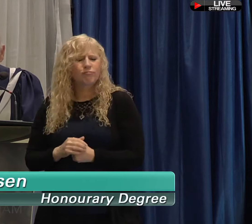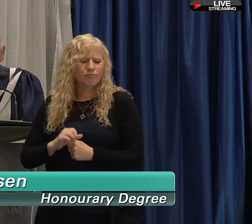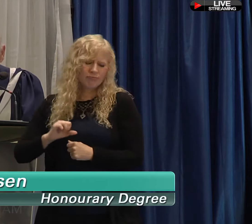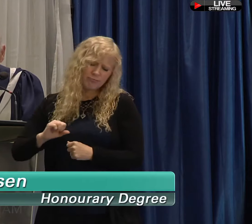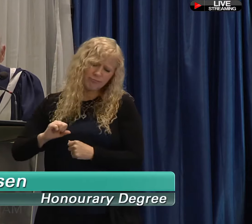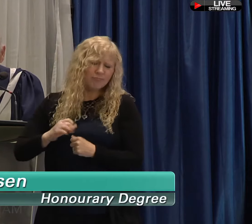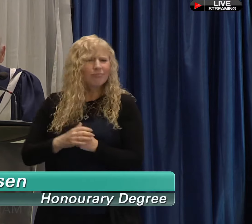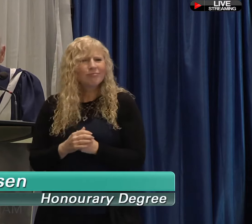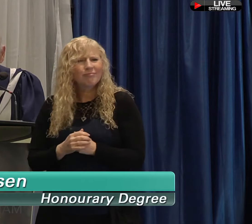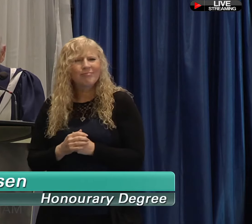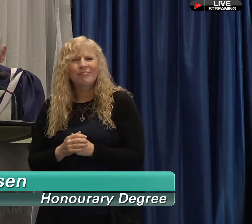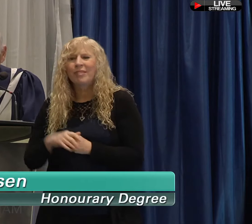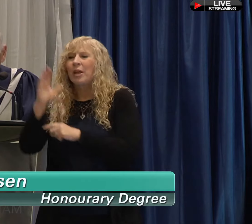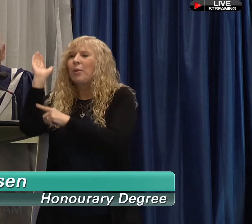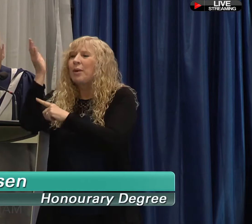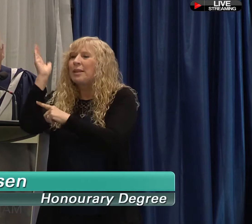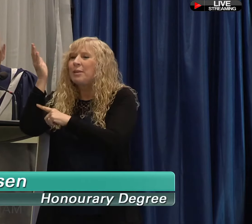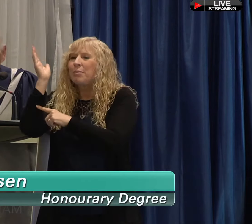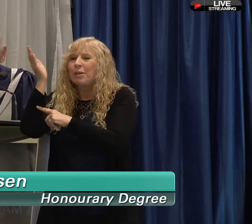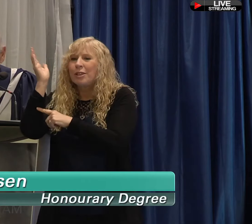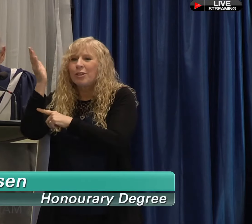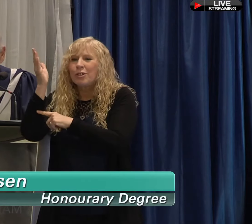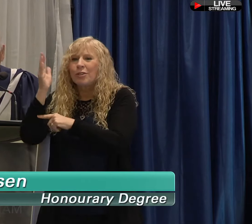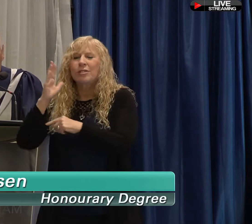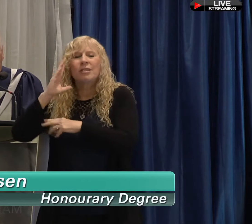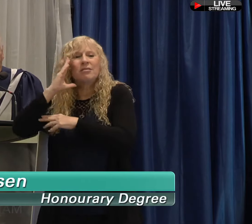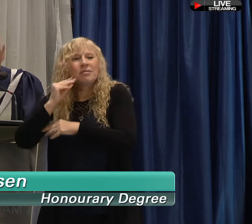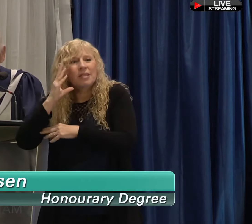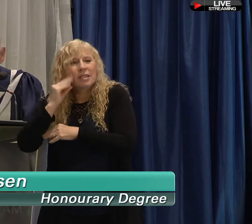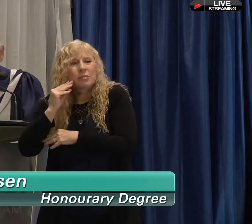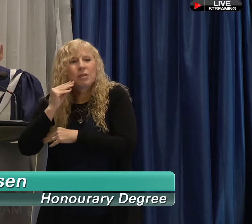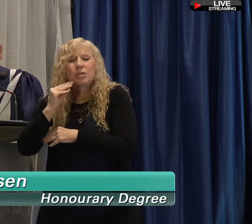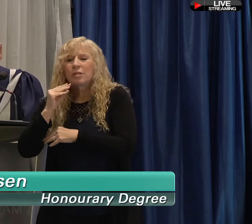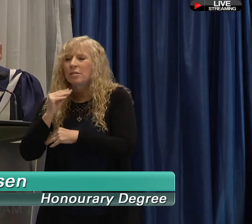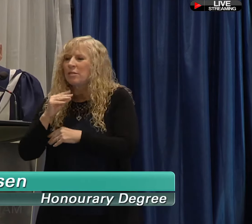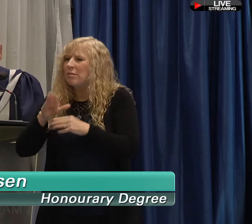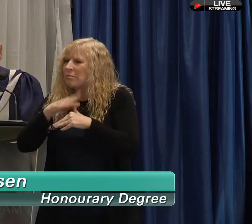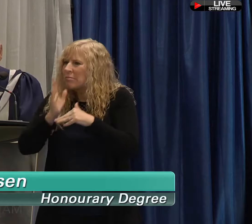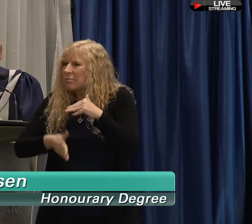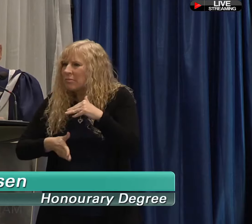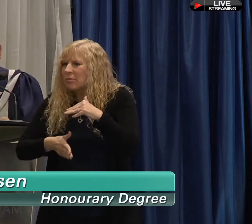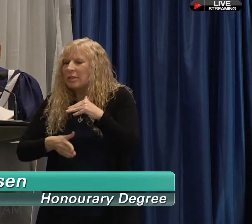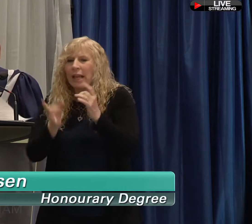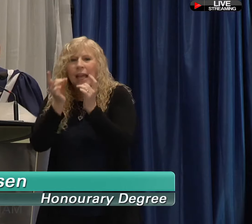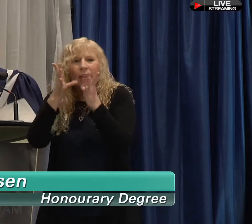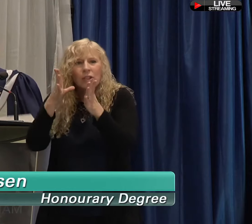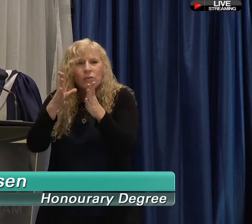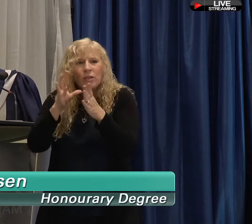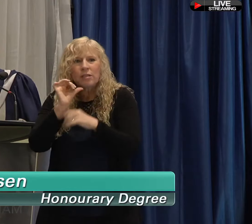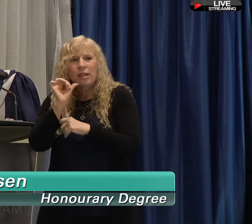Invite guest speakers who have experienced the consequences of hatred and intolerance.